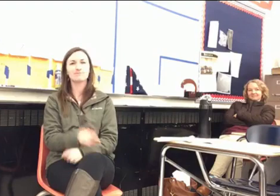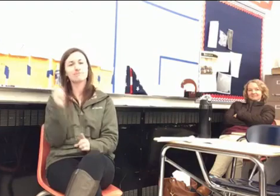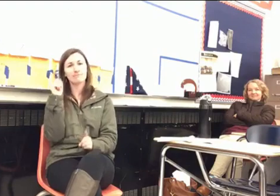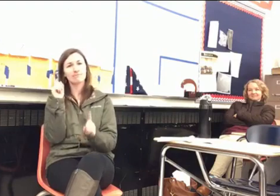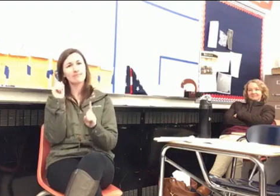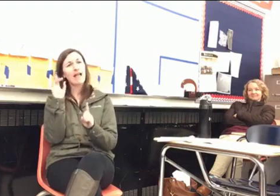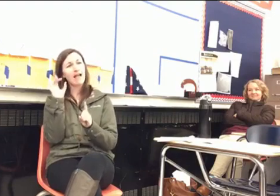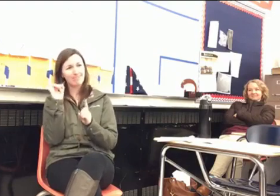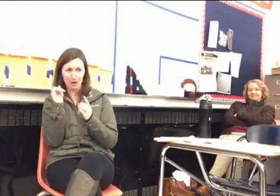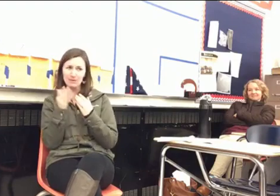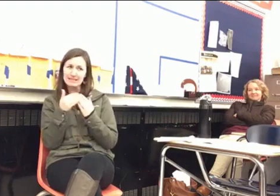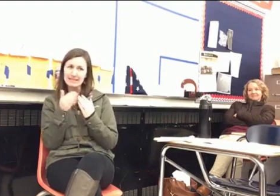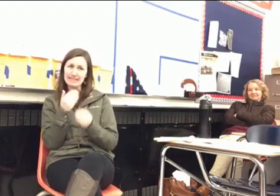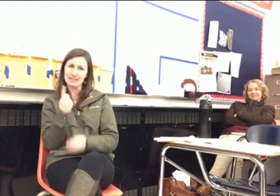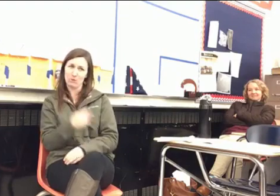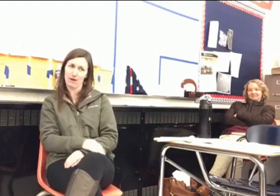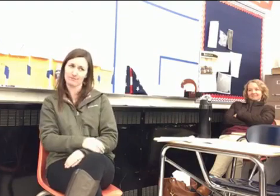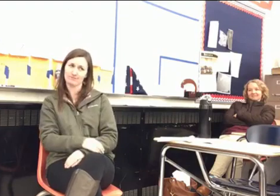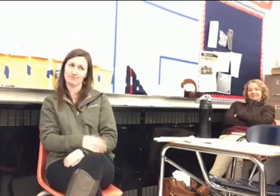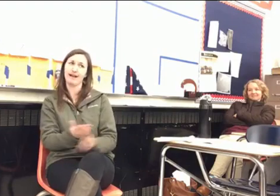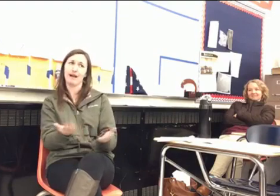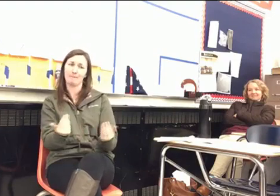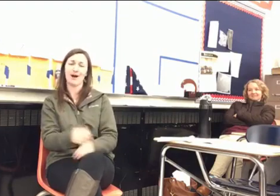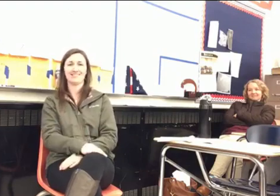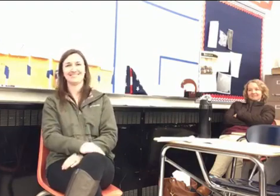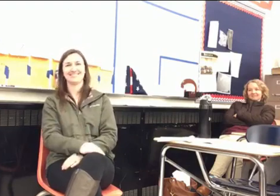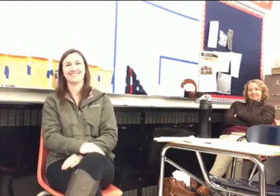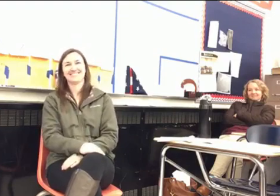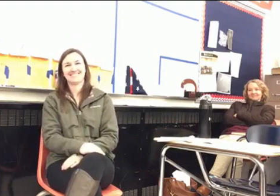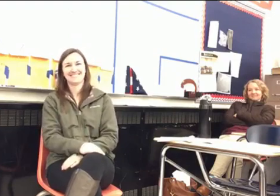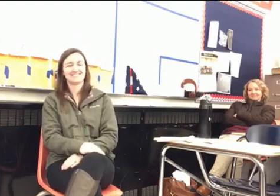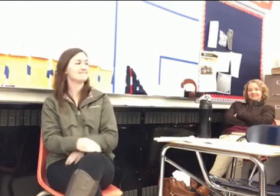easy one, which automatically...